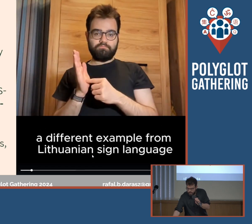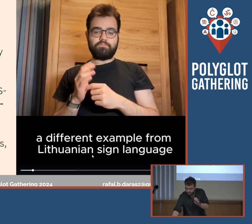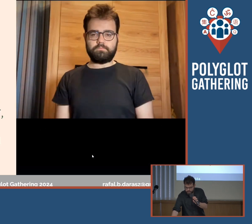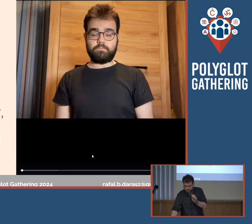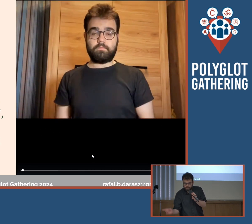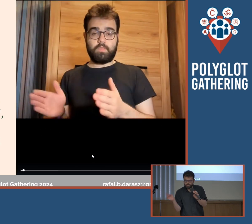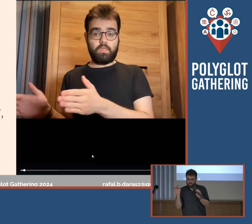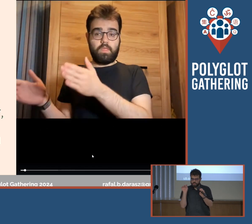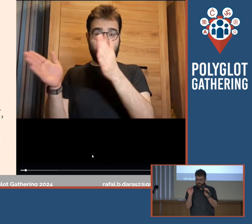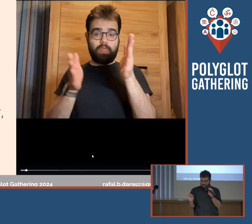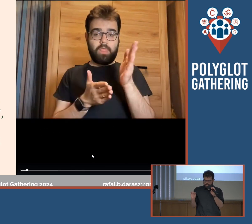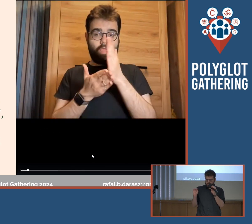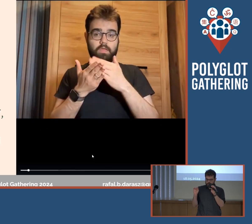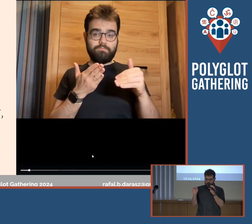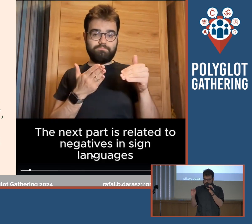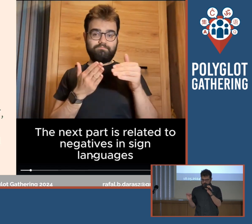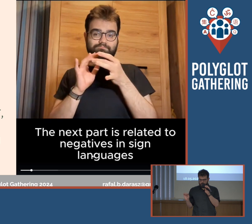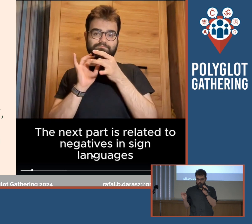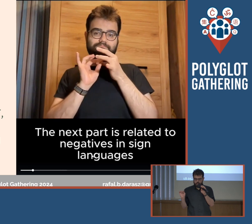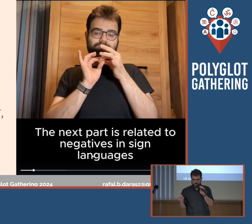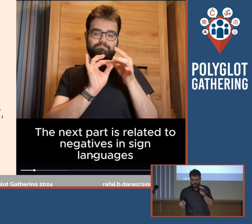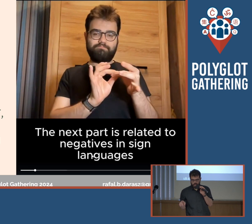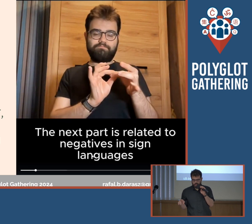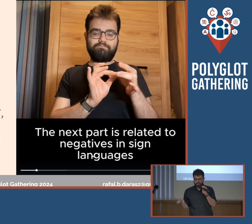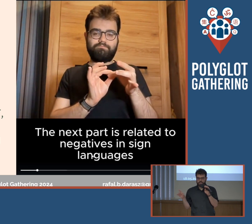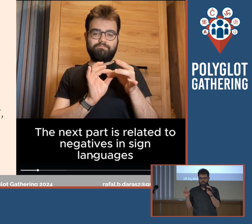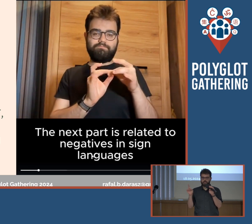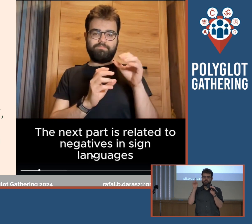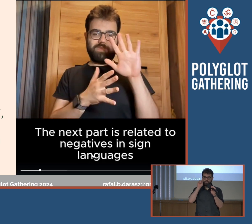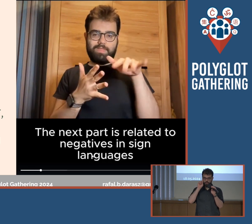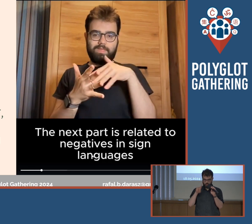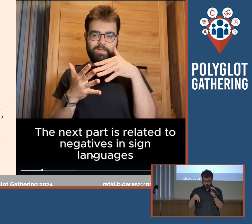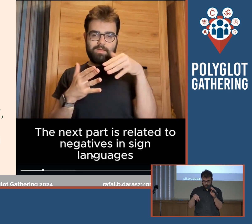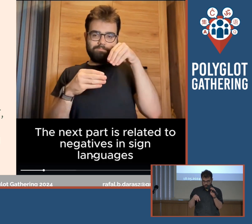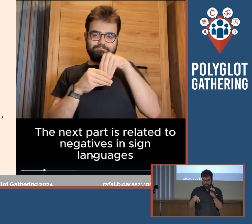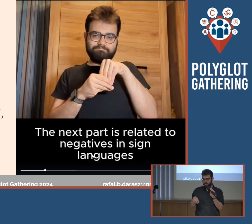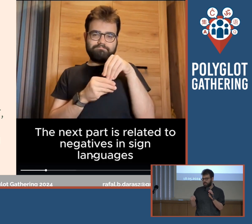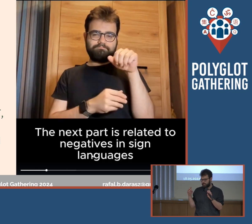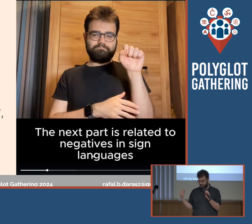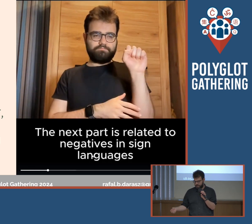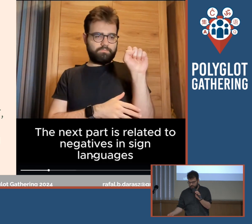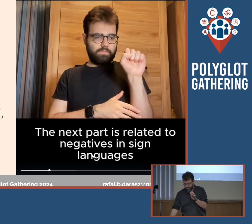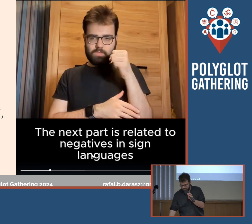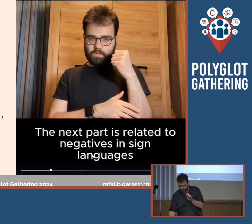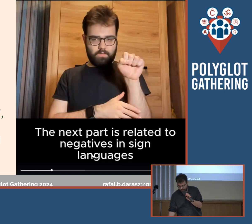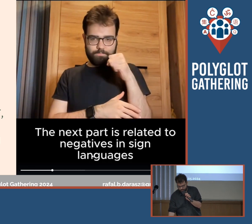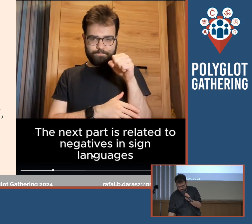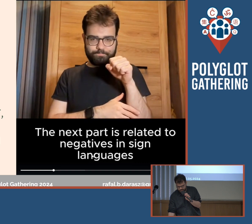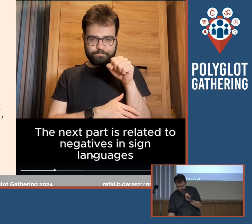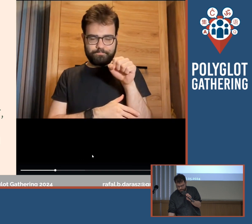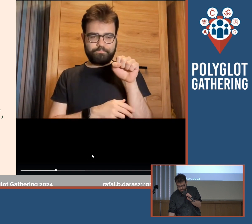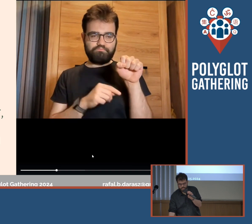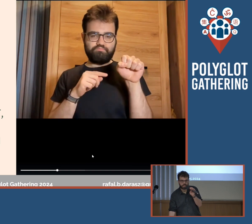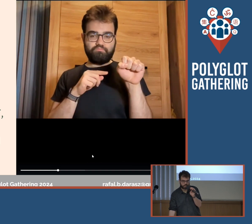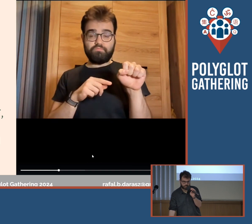So in this example, we had a sign to know in the Lithuanian